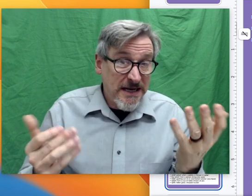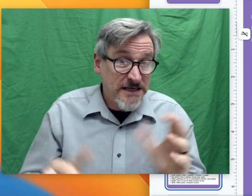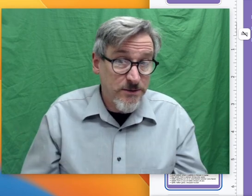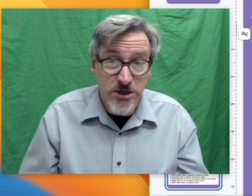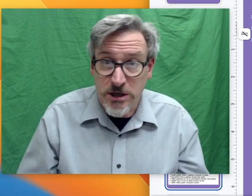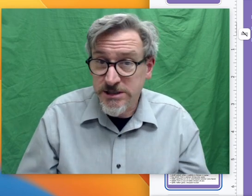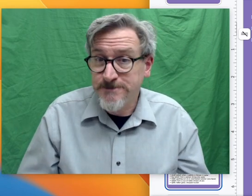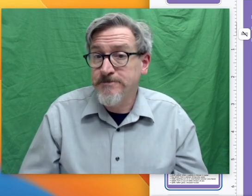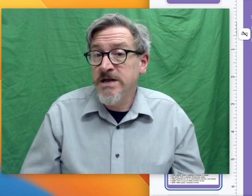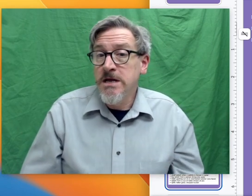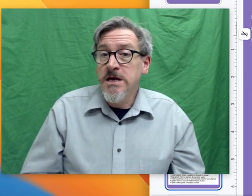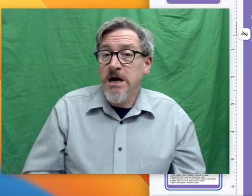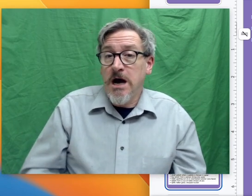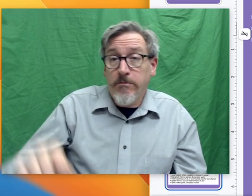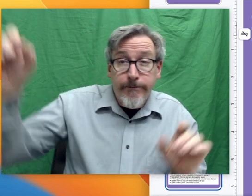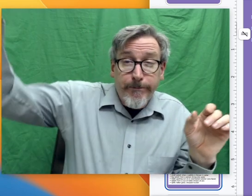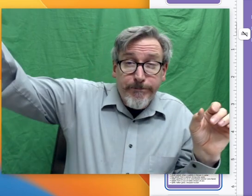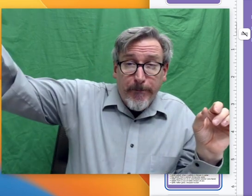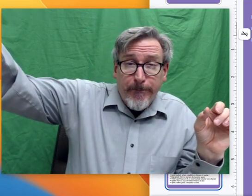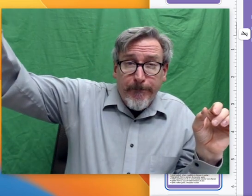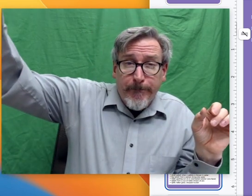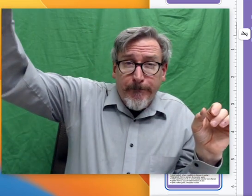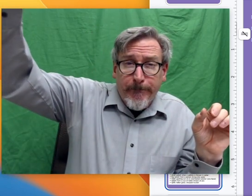Spitting as someone talks.